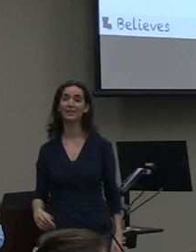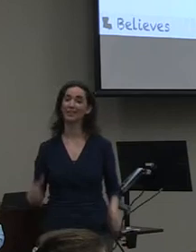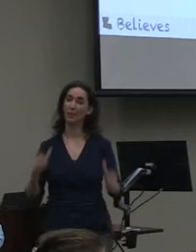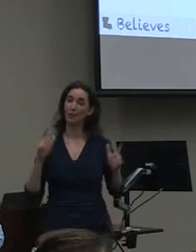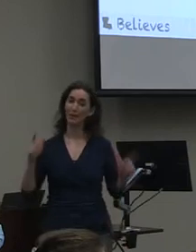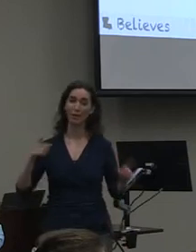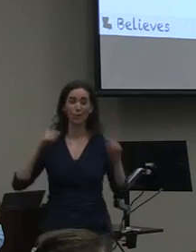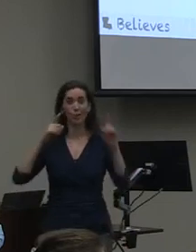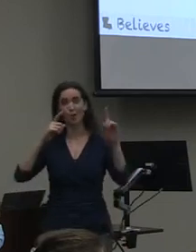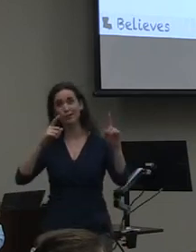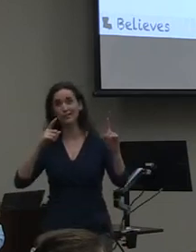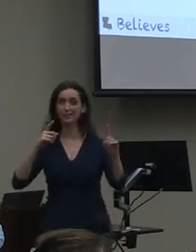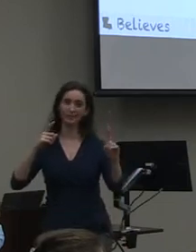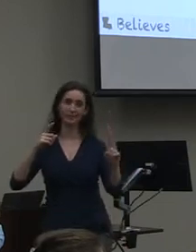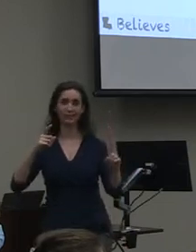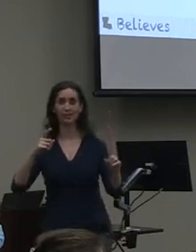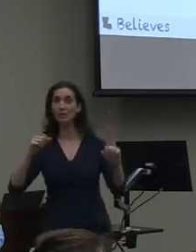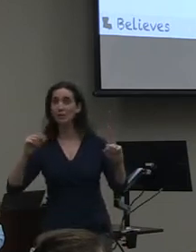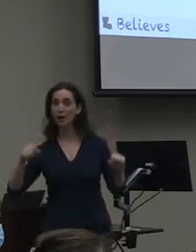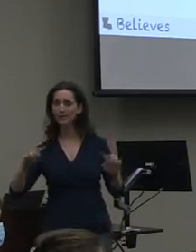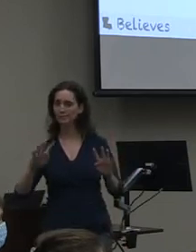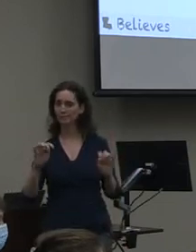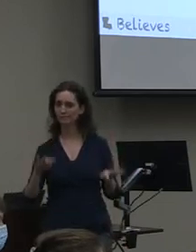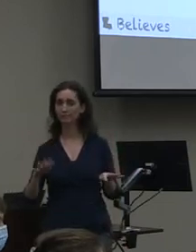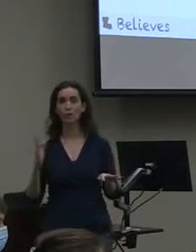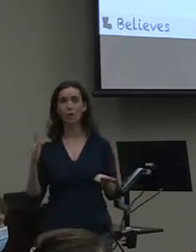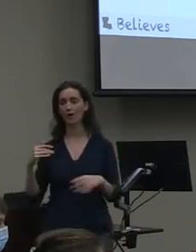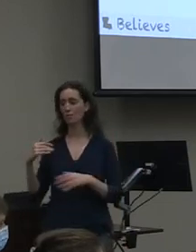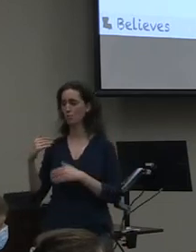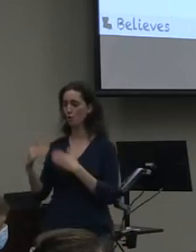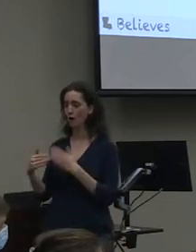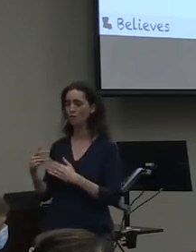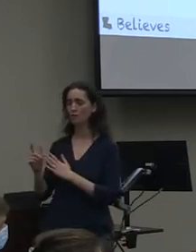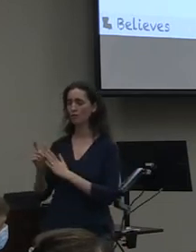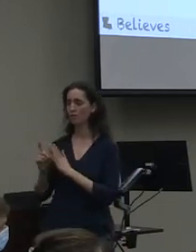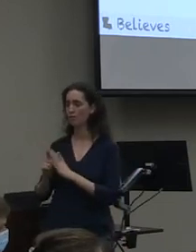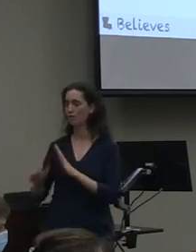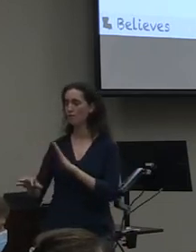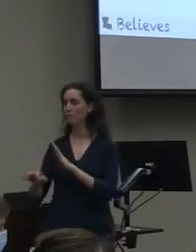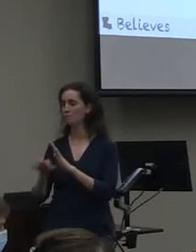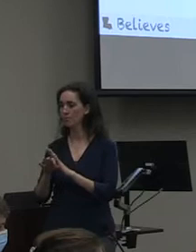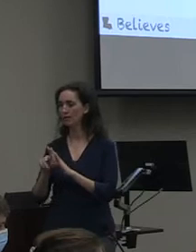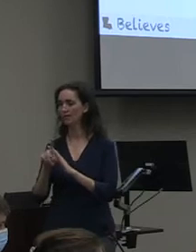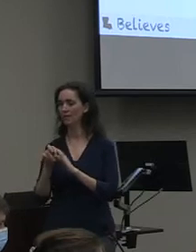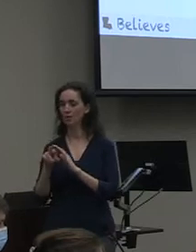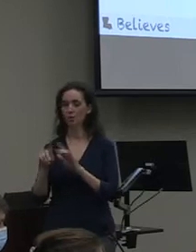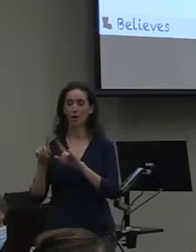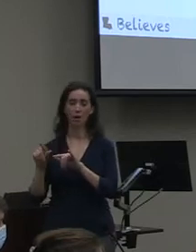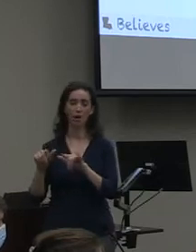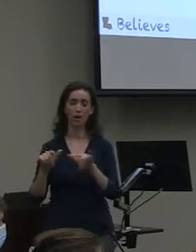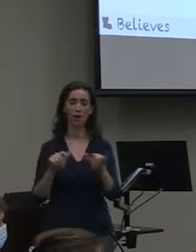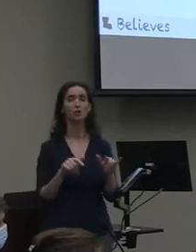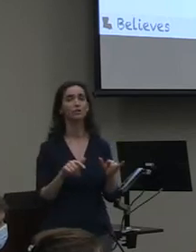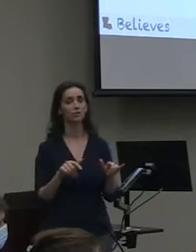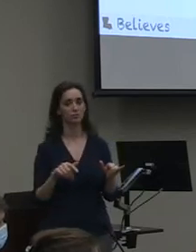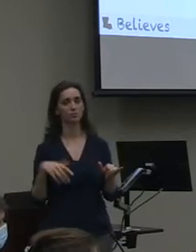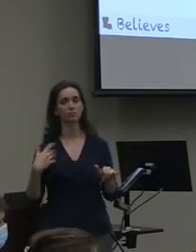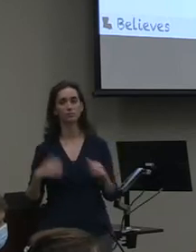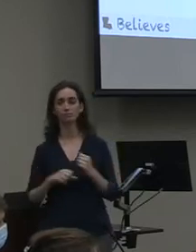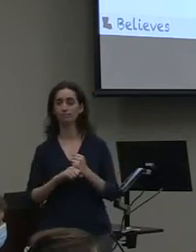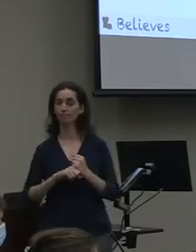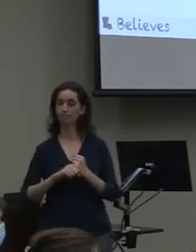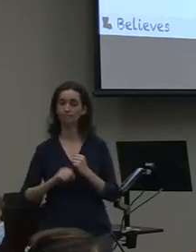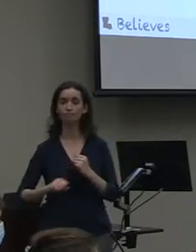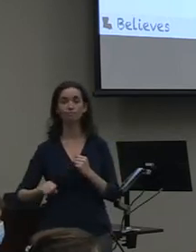goal because, you know, the procurement process, finding and selecting vendors to do this work is